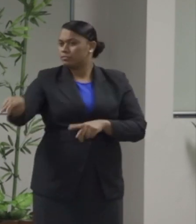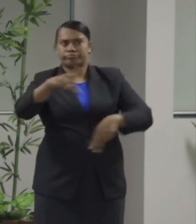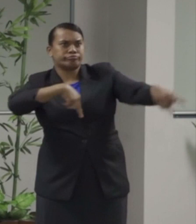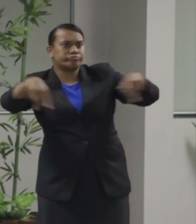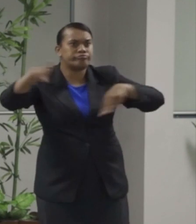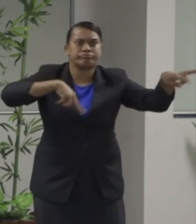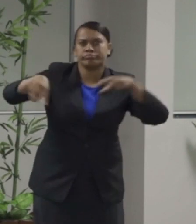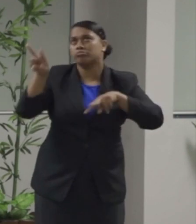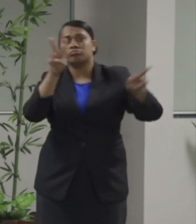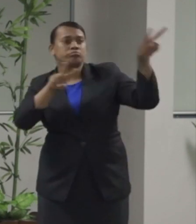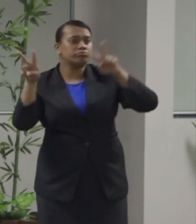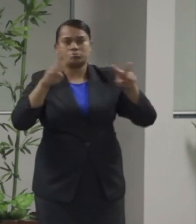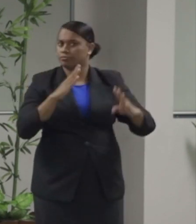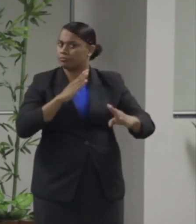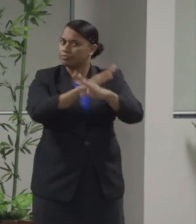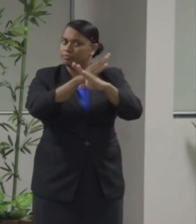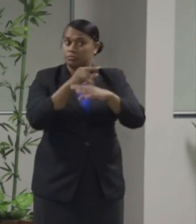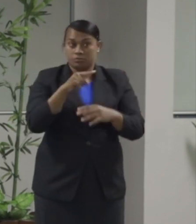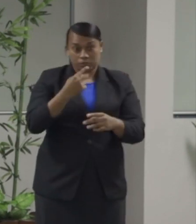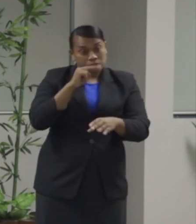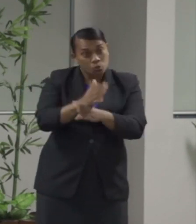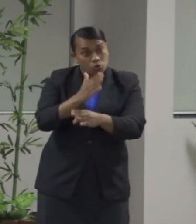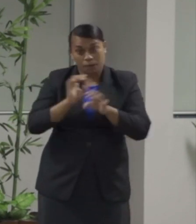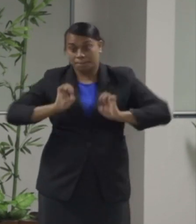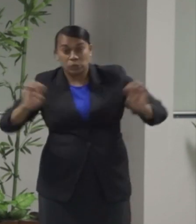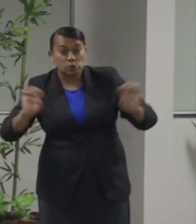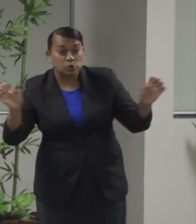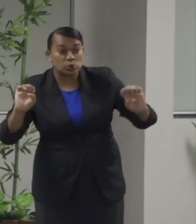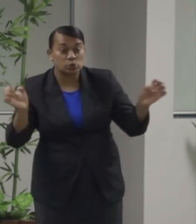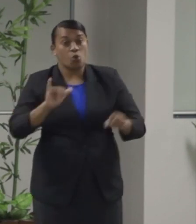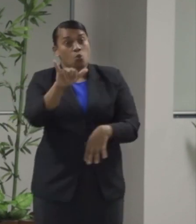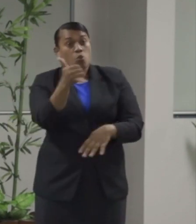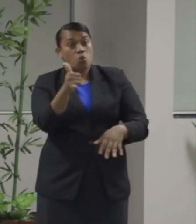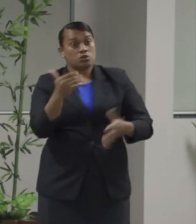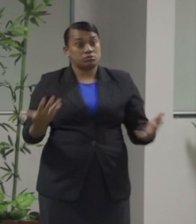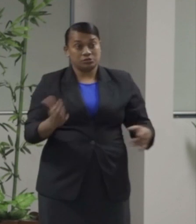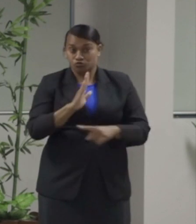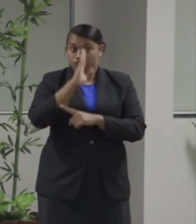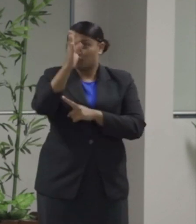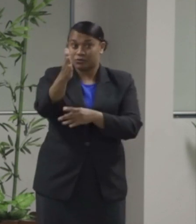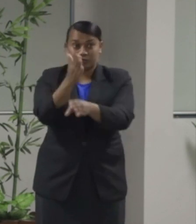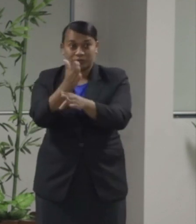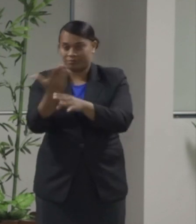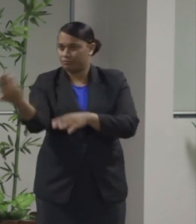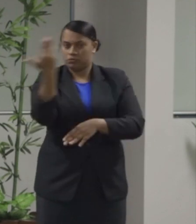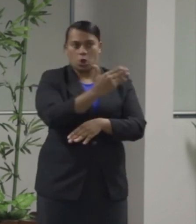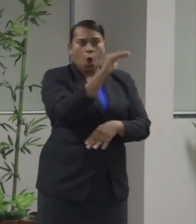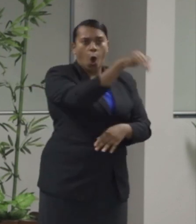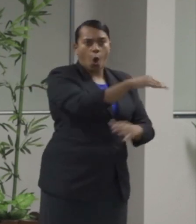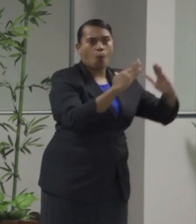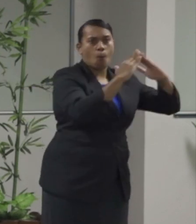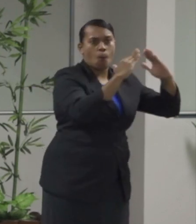Unless you have an emergency or are working, going to work, or coming home from work, then you need to be at home during